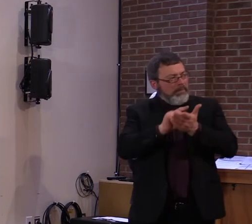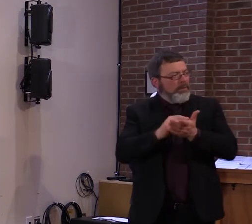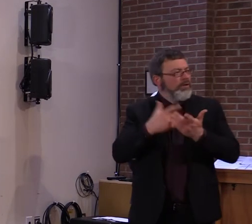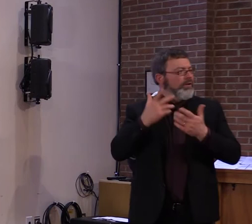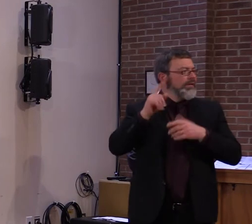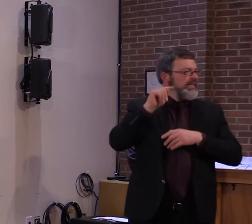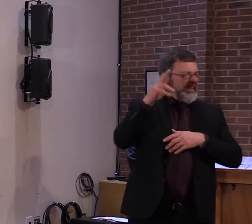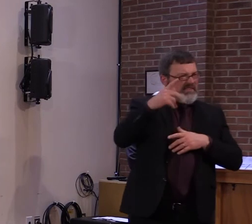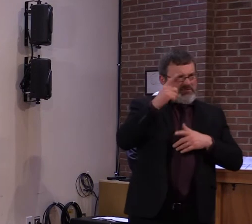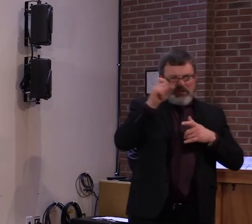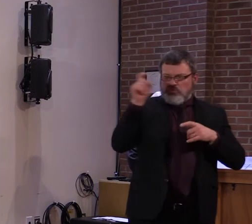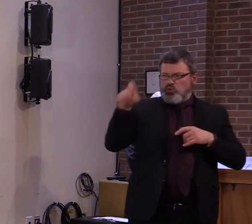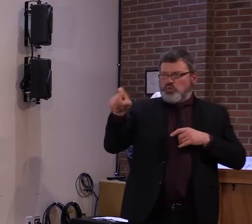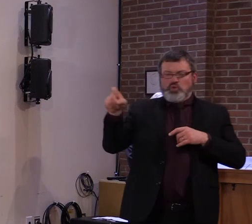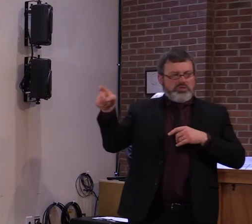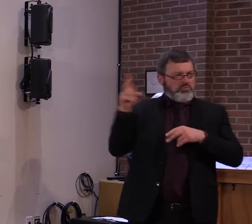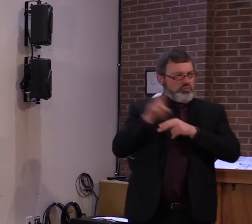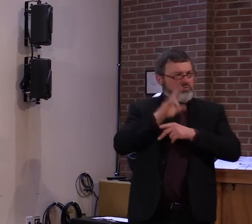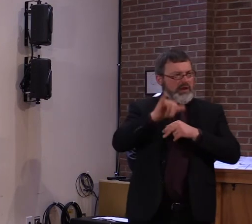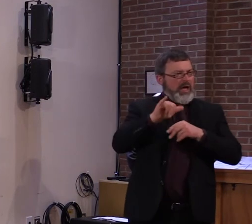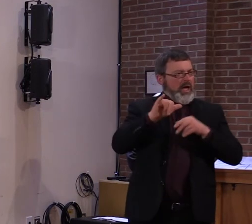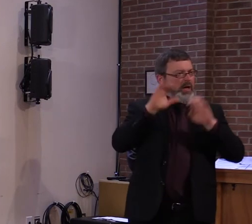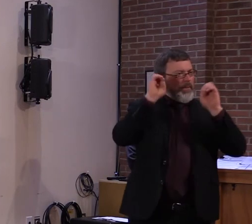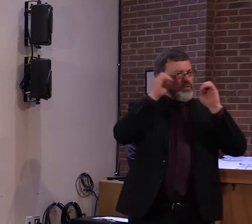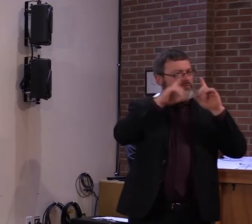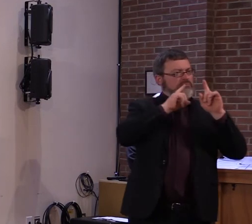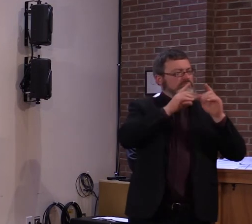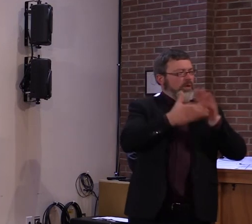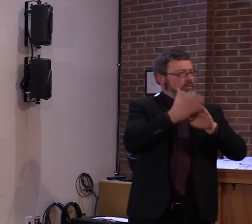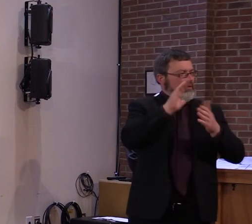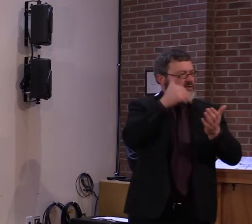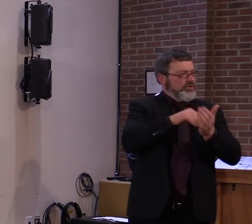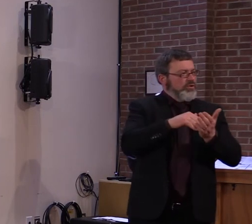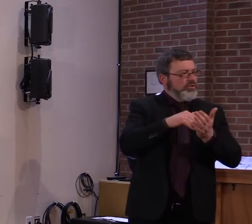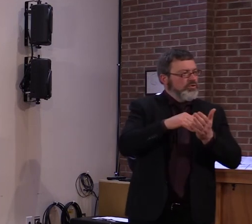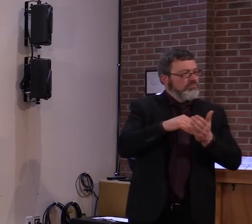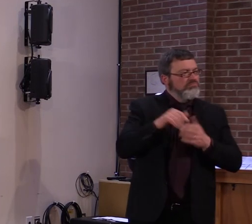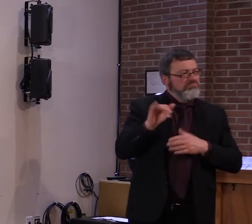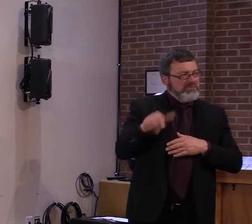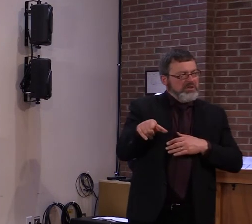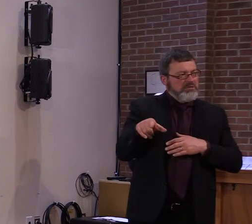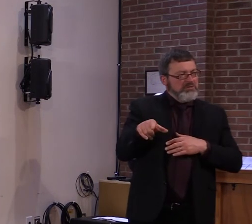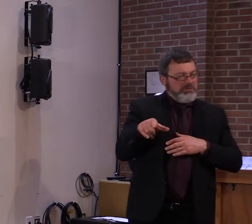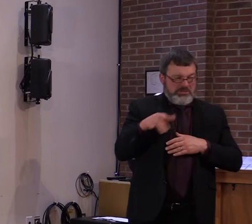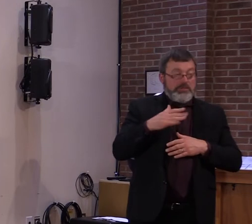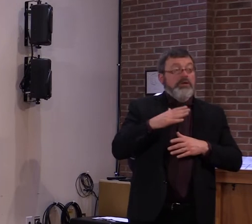Thank you. And then just a quick follow-up around that, and that kind